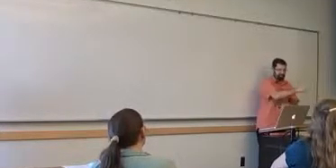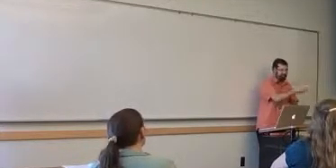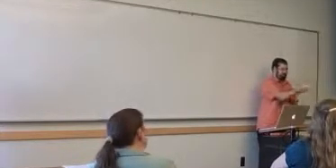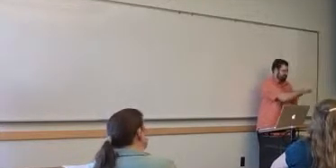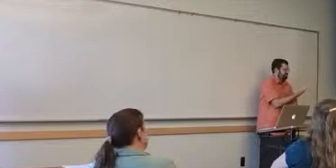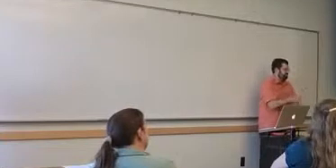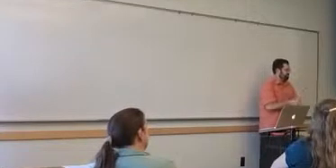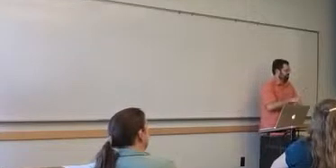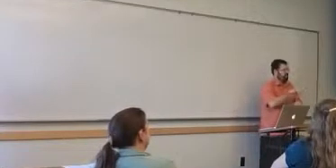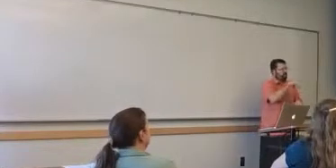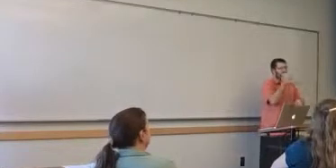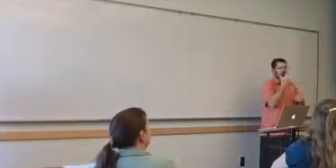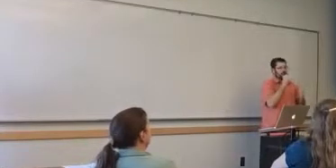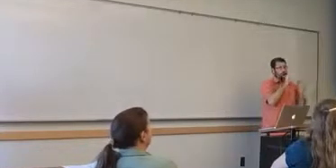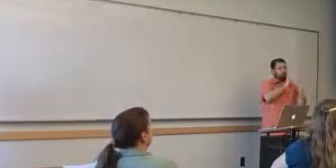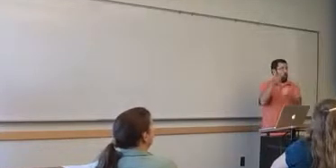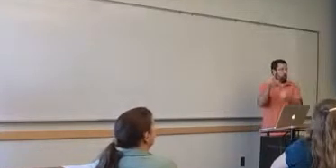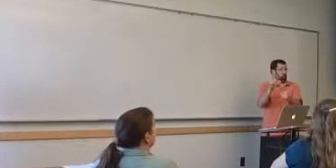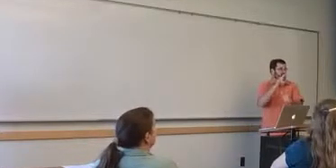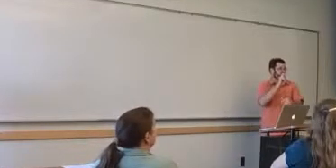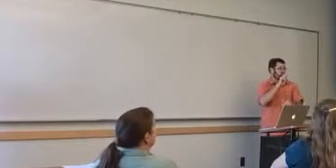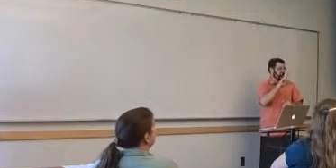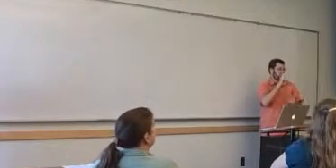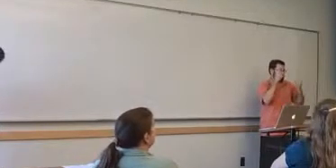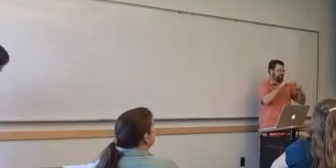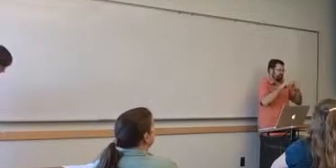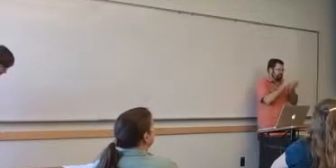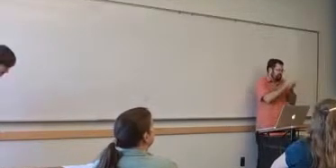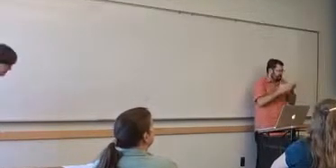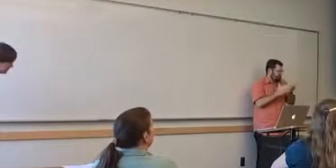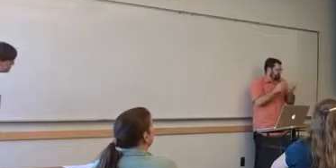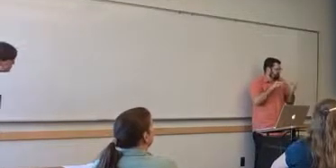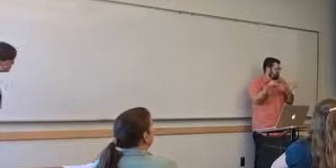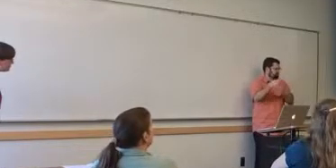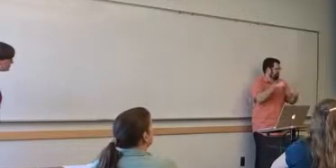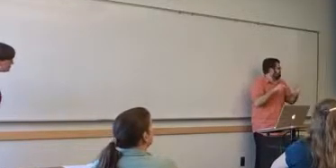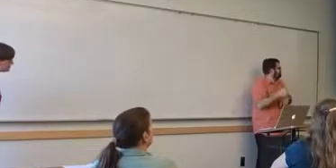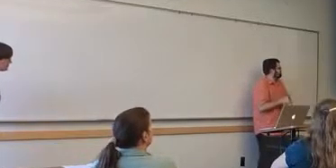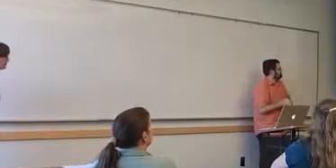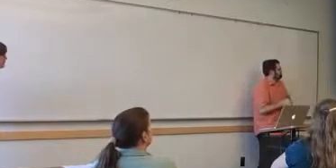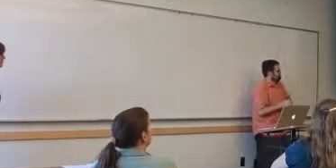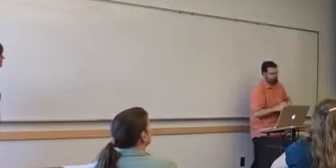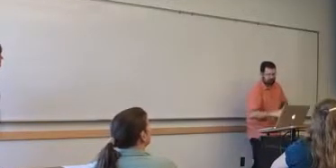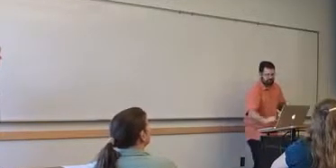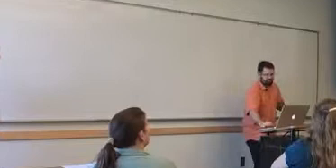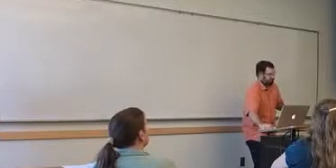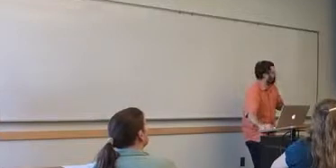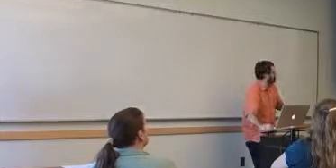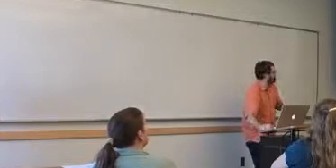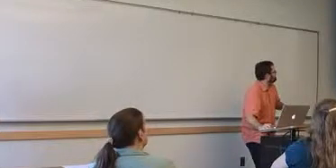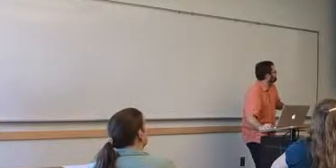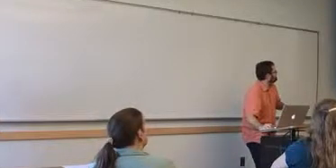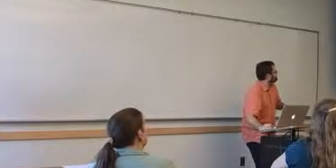me. So those pronouns are represented in spatially how they do, but it's not necessarily the word that we're using.